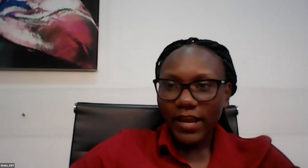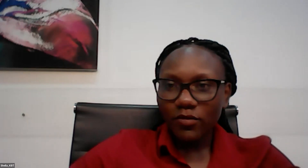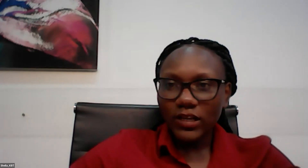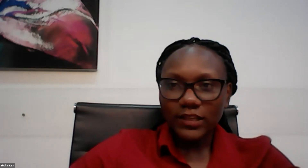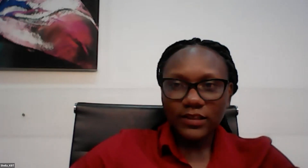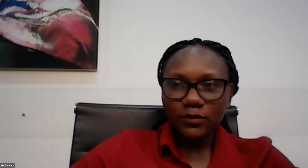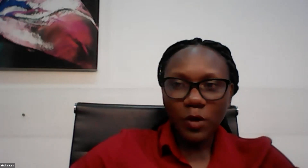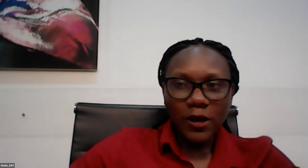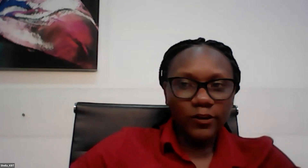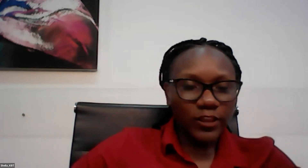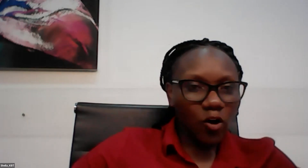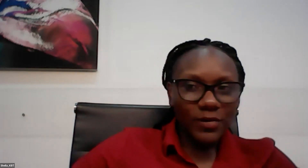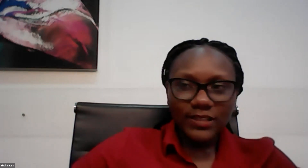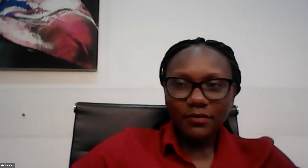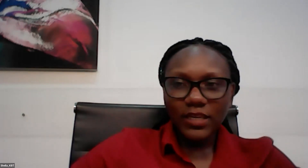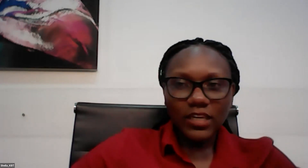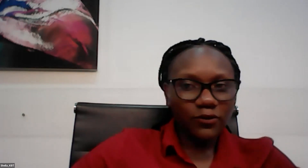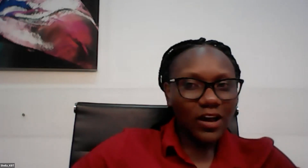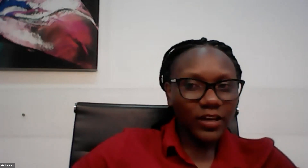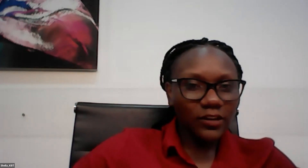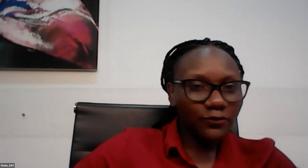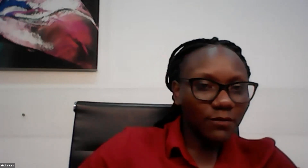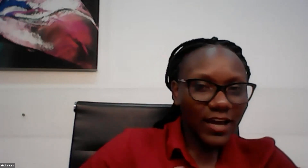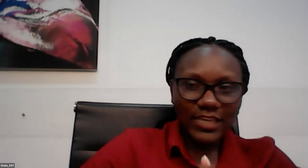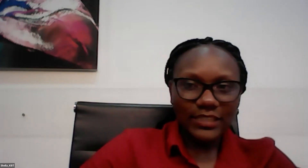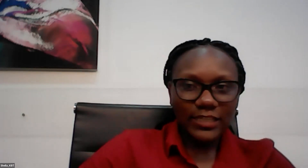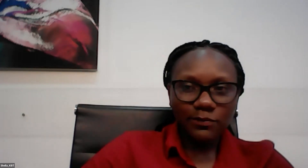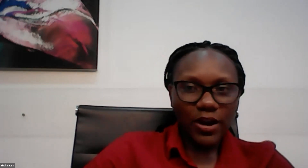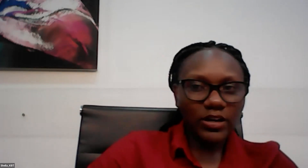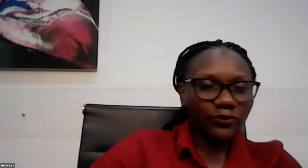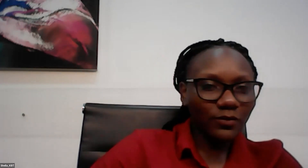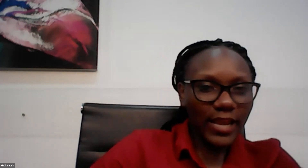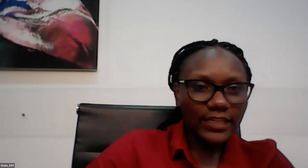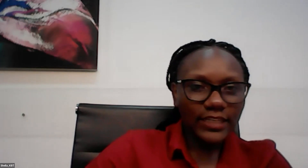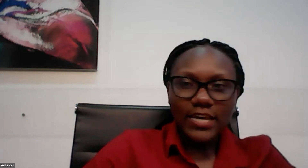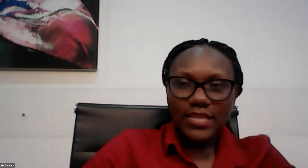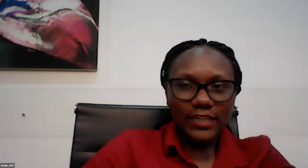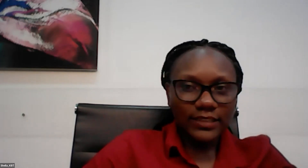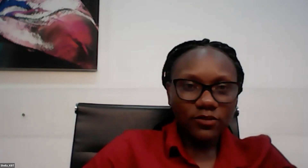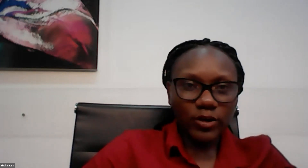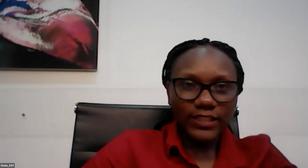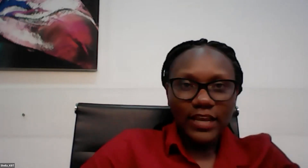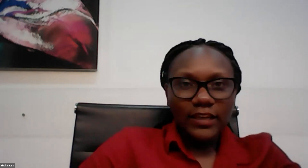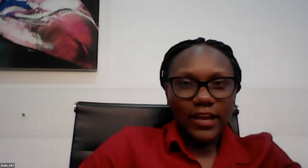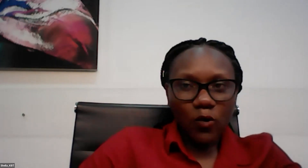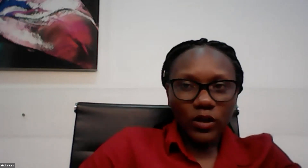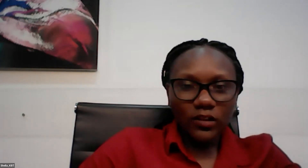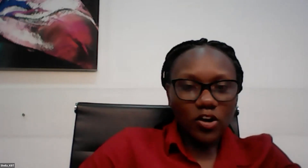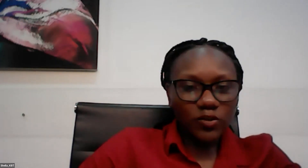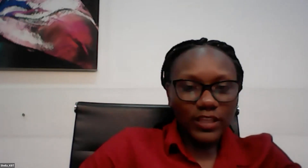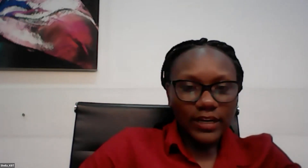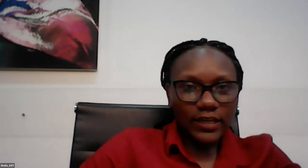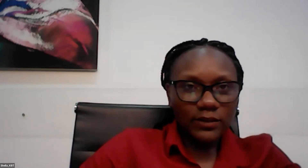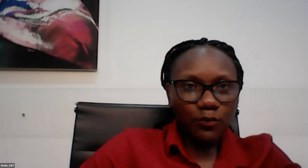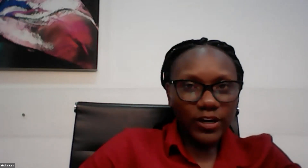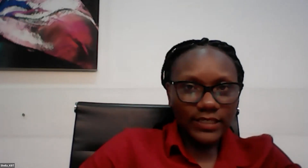saying, viable. Let's keep, the comments coming in. If you have any feedback, there is inspiring from Ladi. That is great. Now we'll